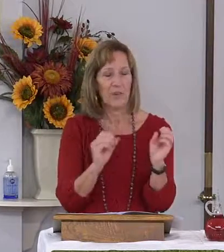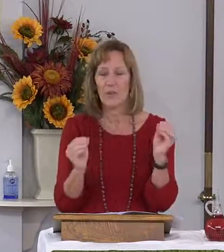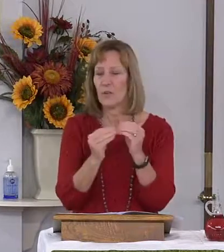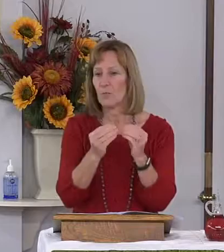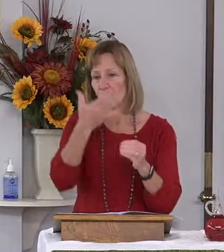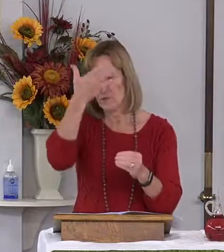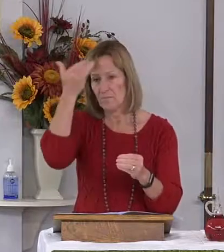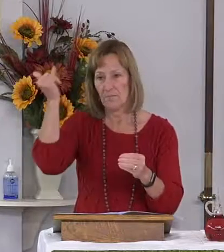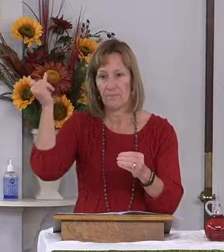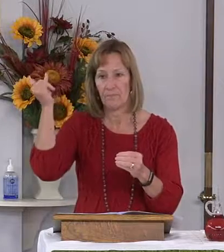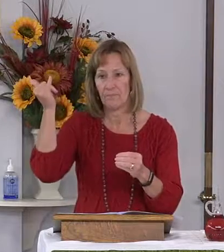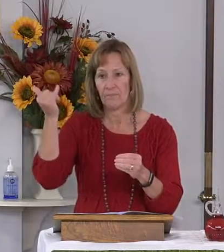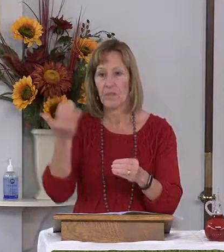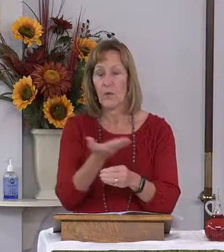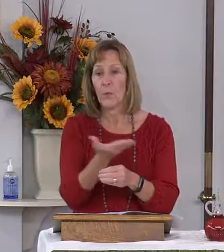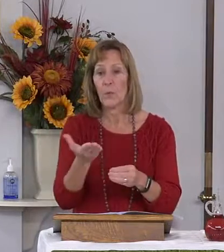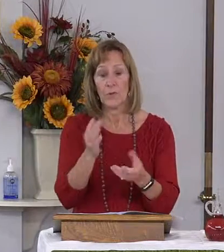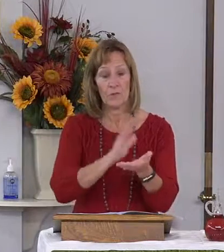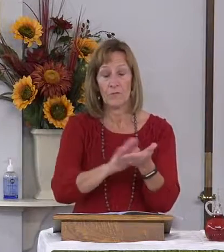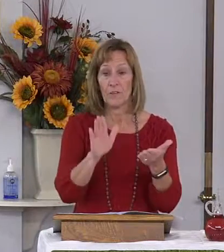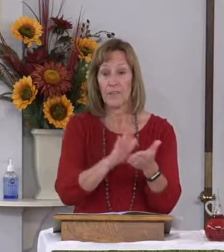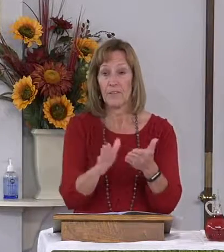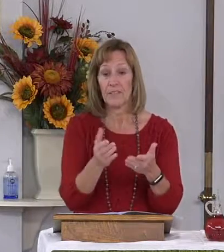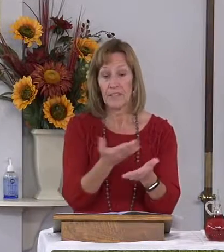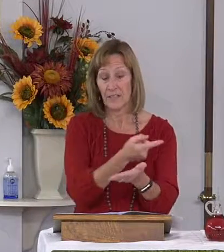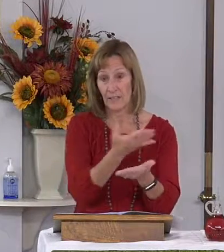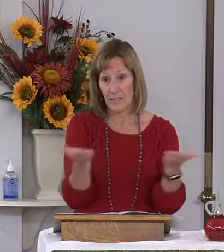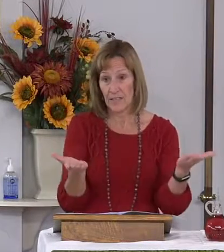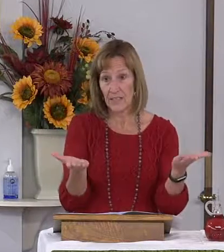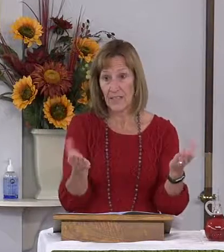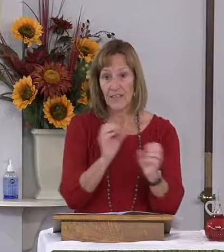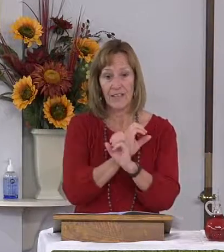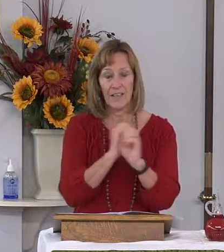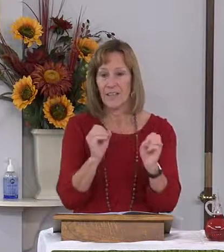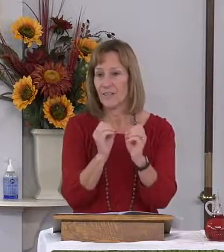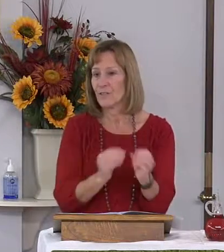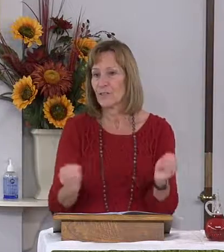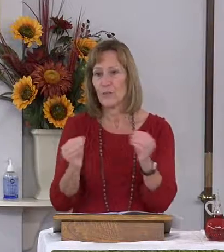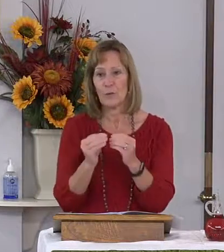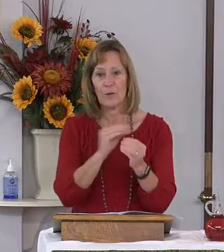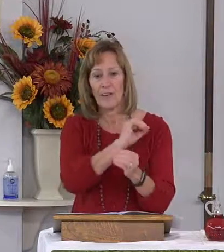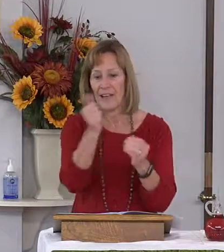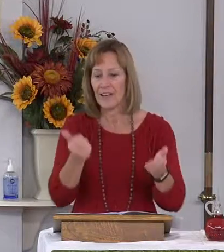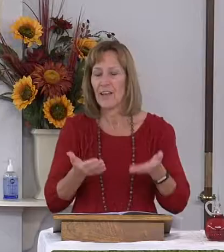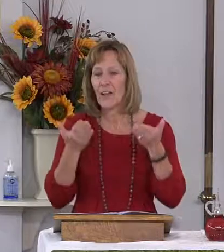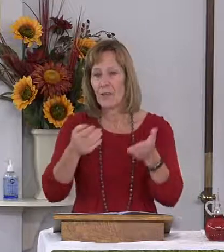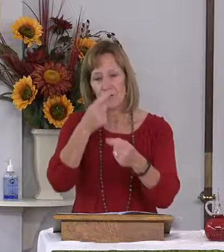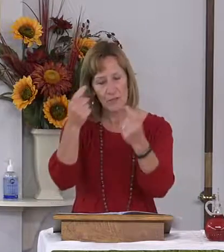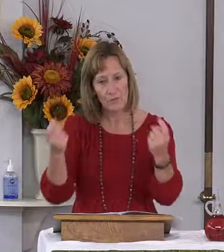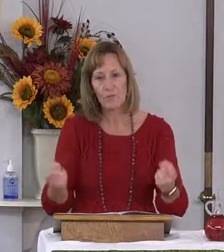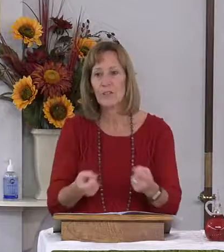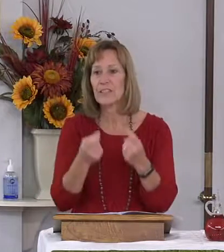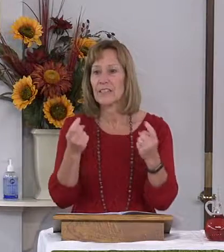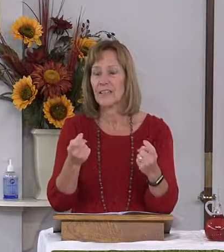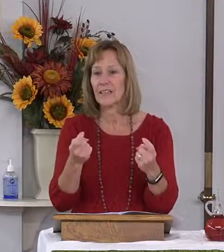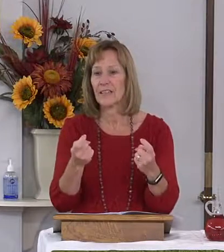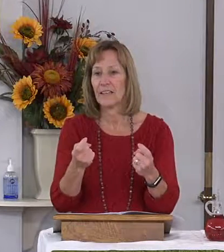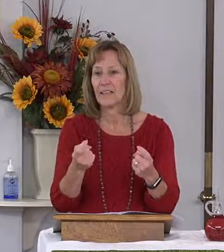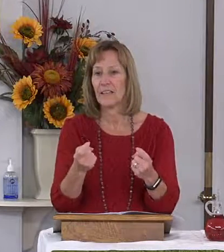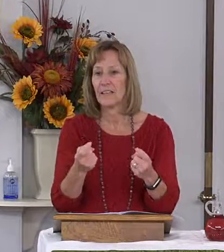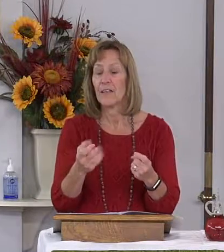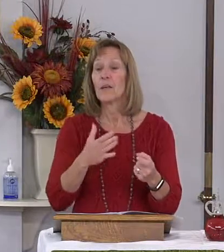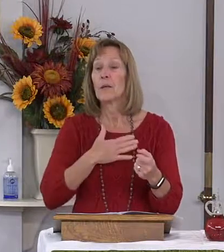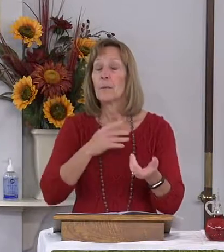more." Where there is forgiveness of these, there is no longer any offering for sin. Therefore,